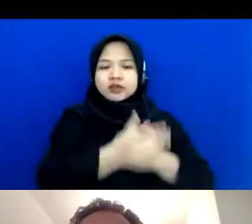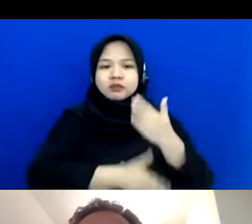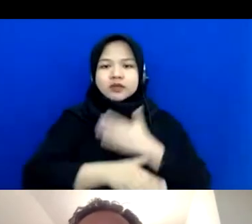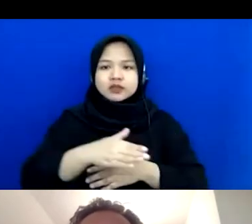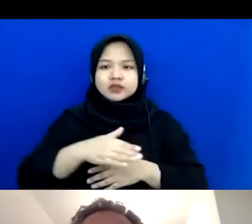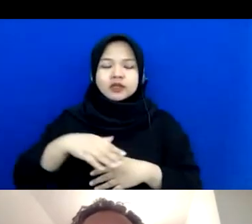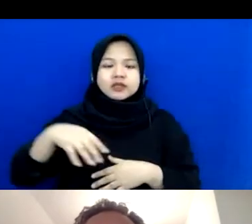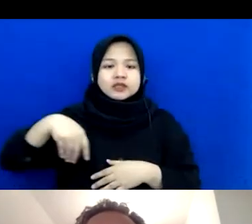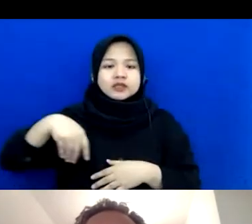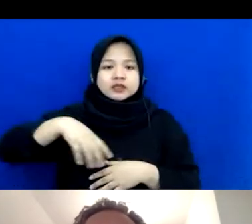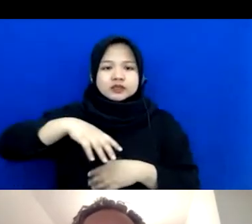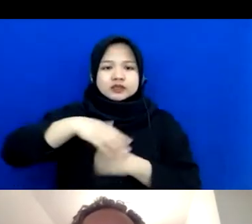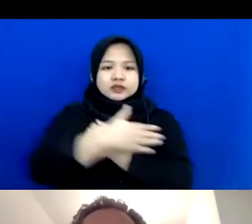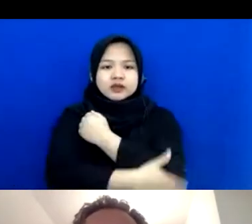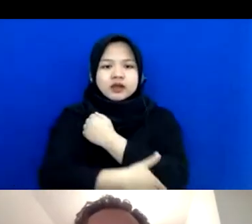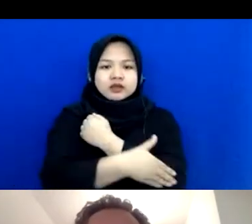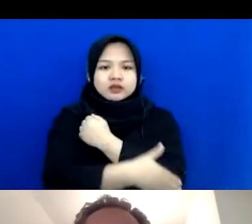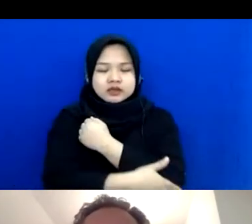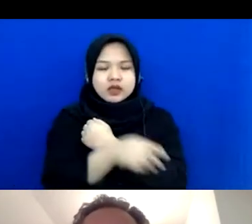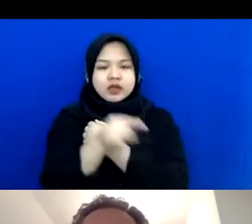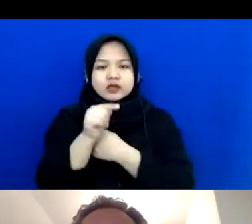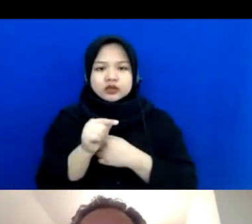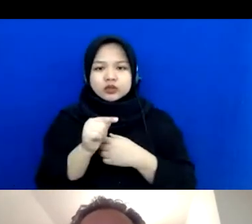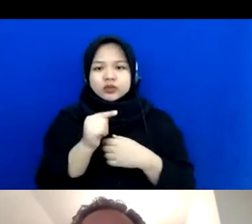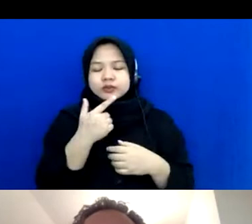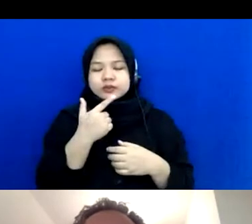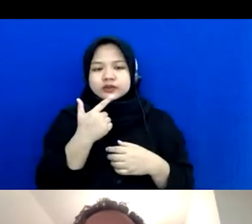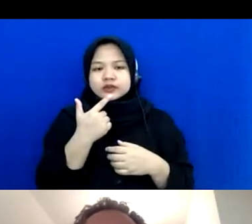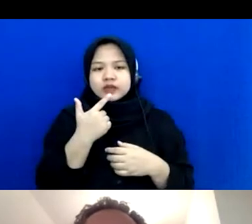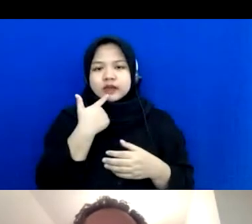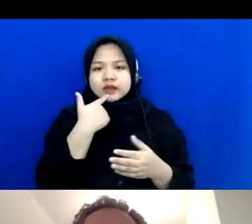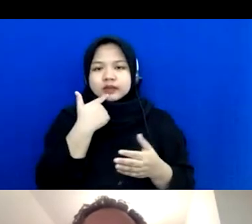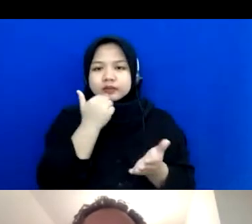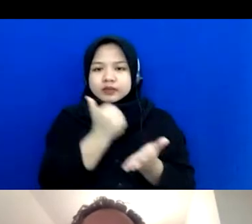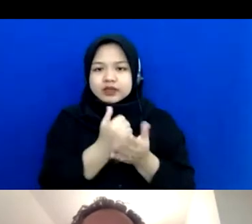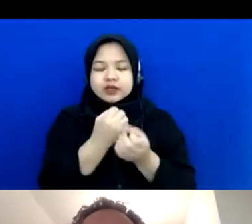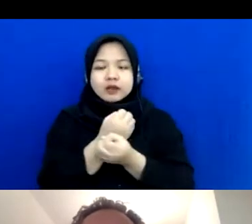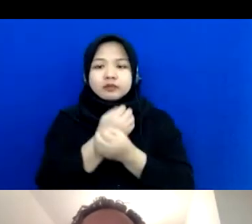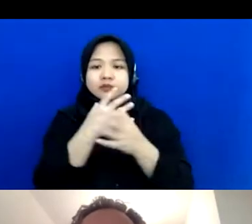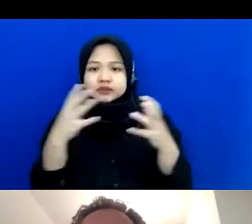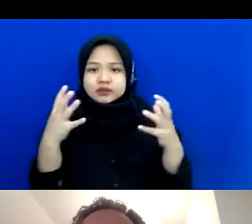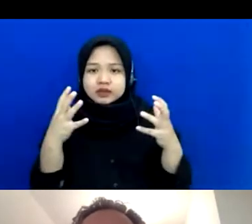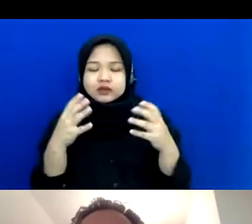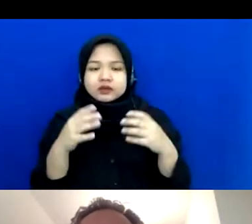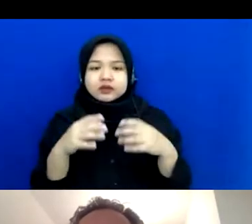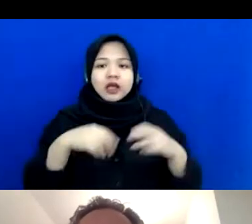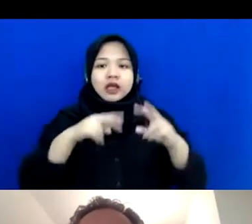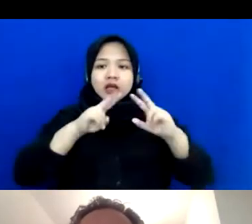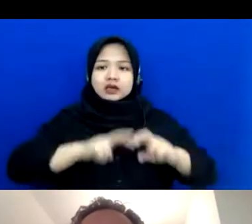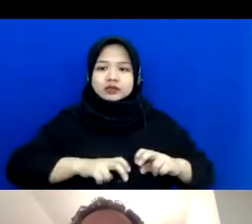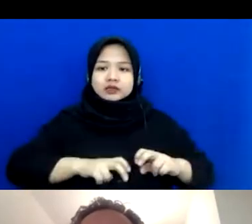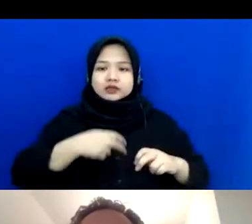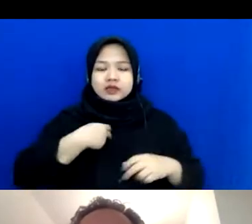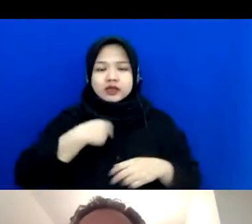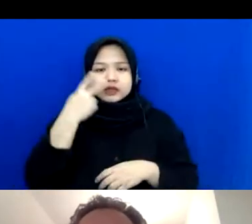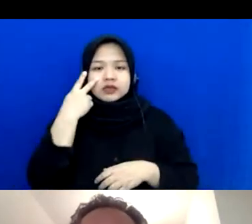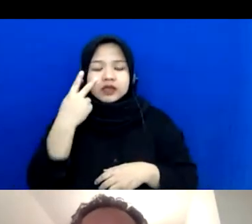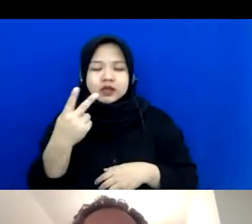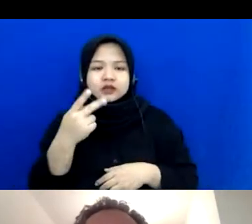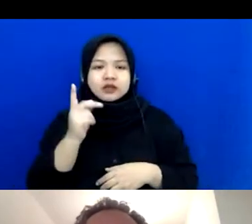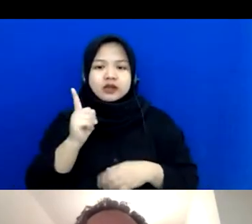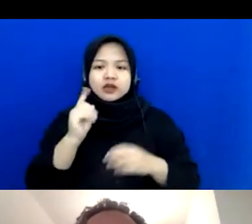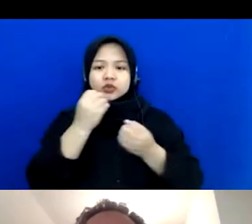is significant, and the potential contribution is even higher. But what our analysis, I believe, has shown very